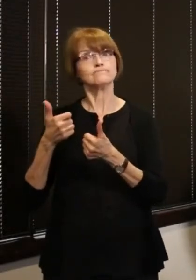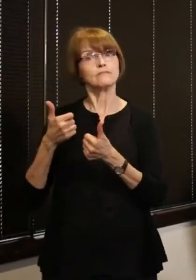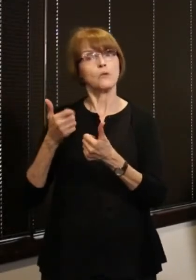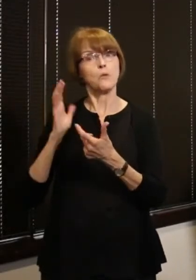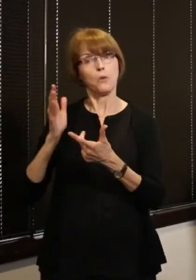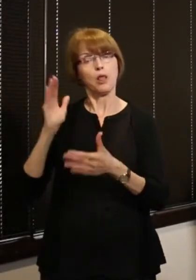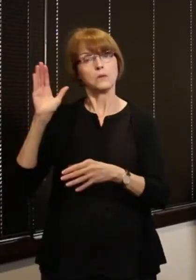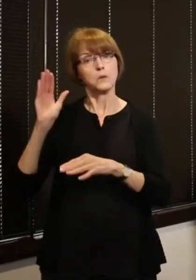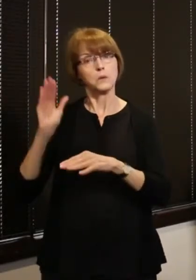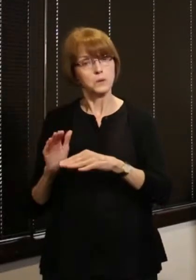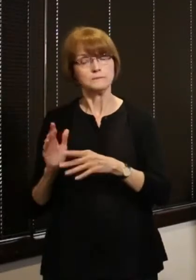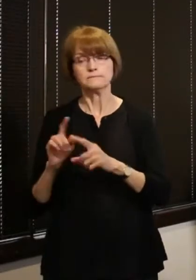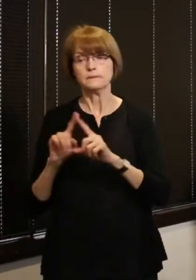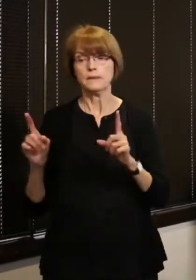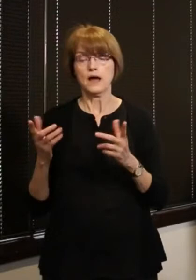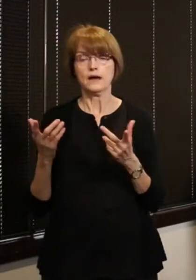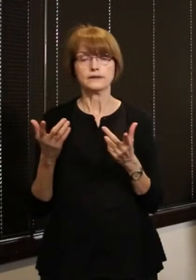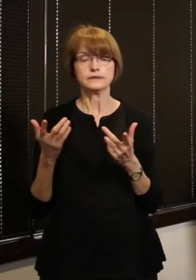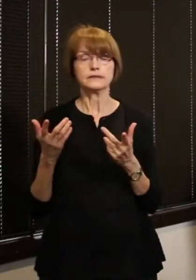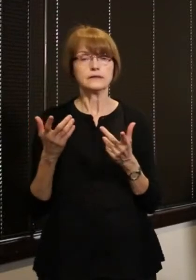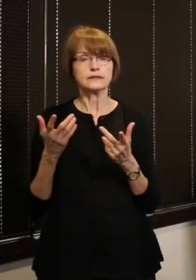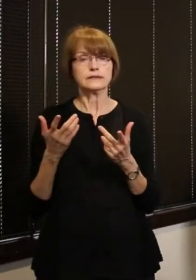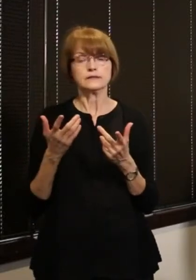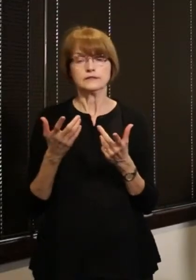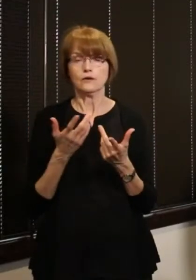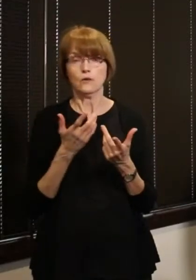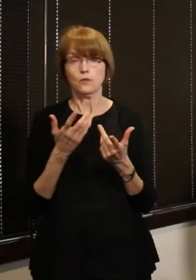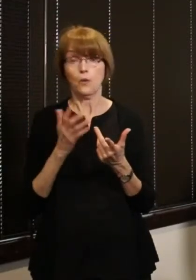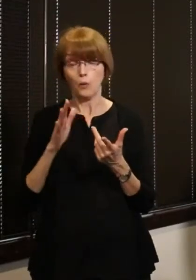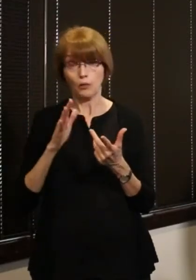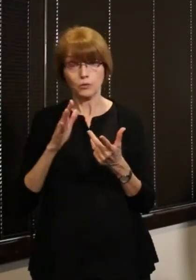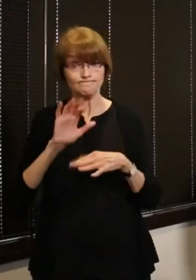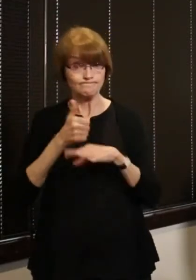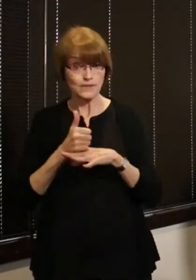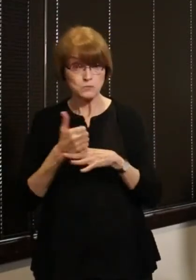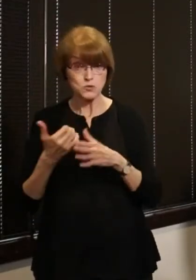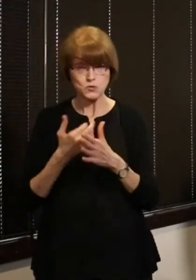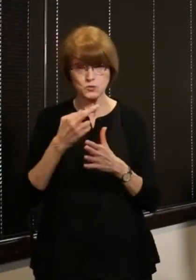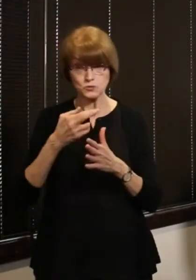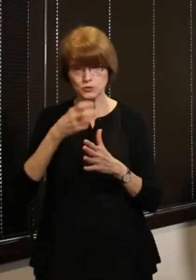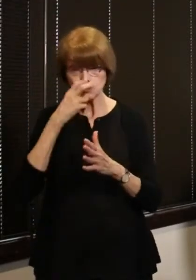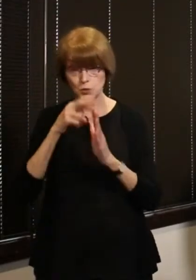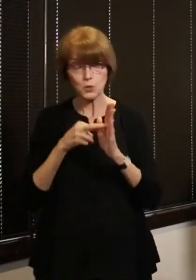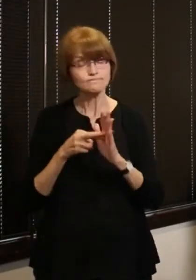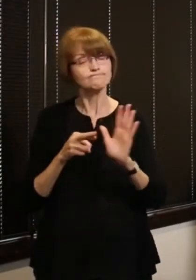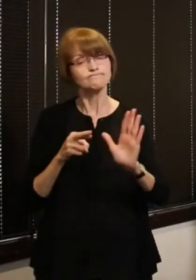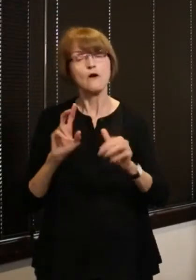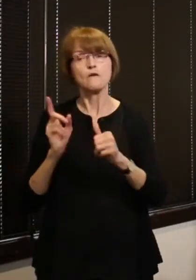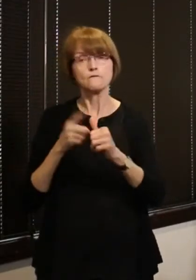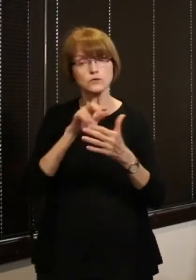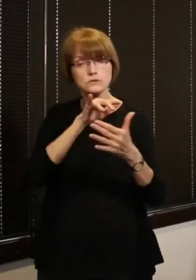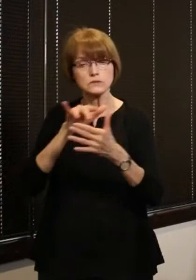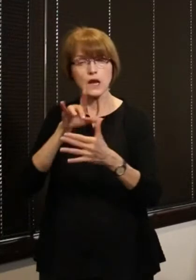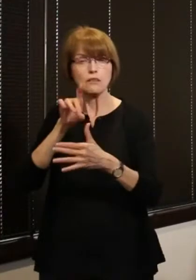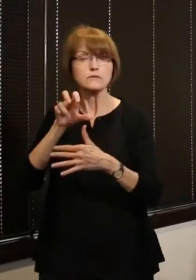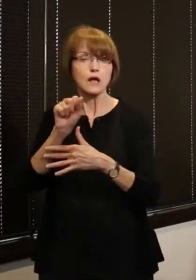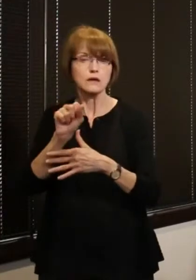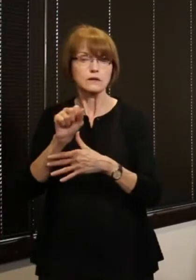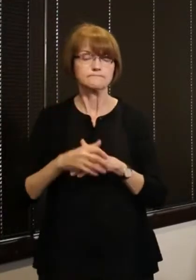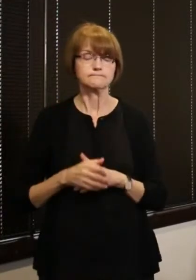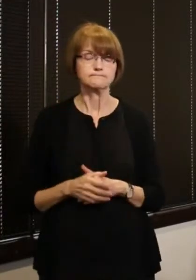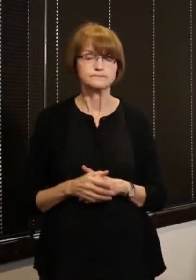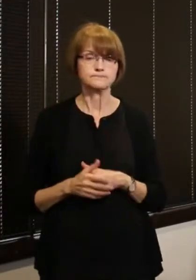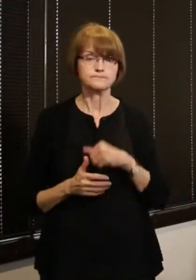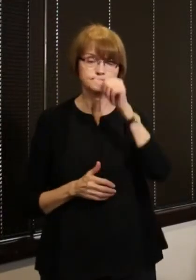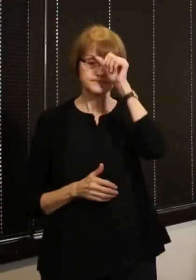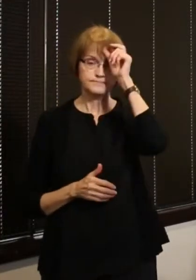rather wait, take a look at the data, see which direction we're headed before we have those conversations.